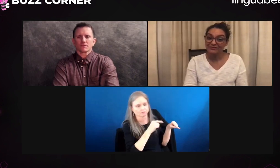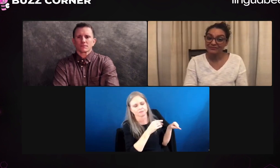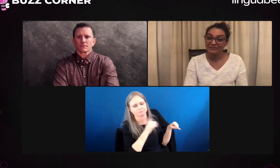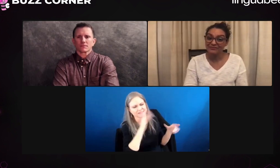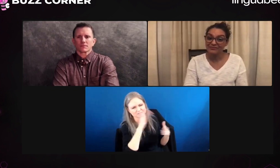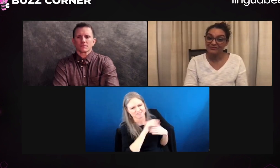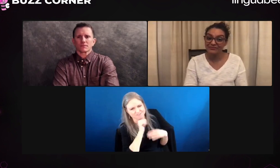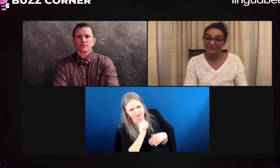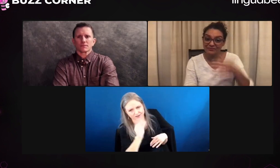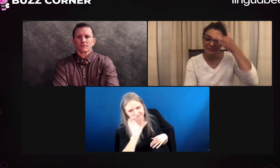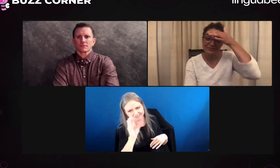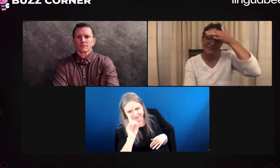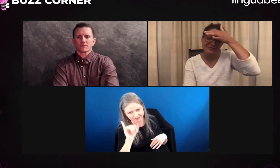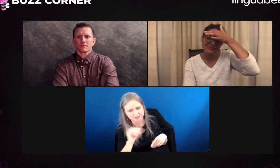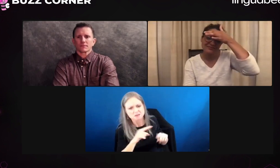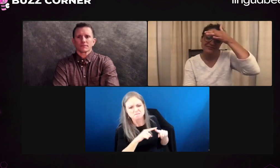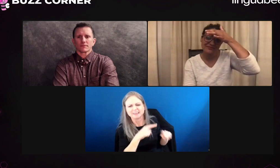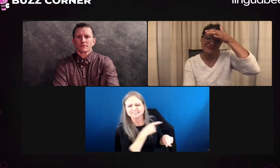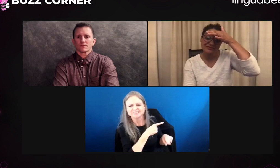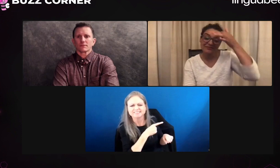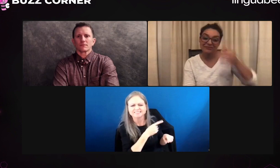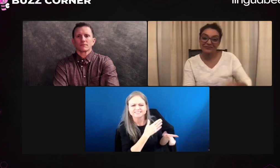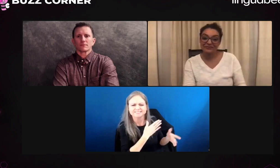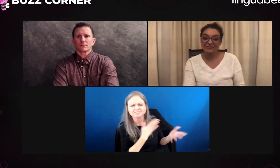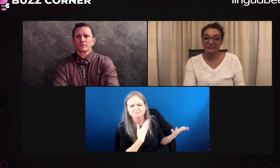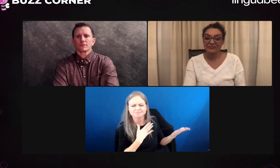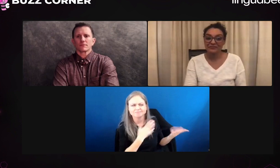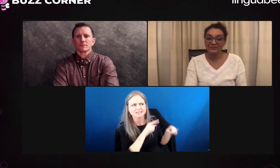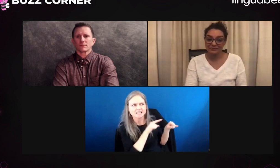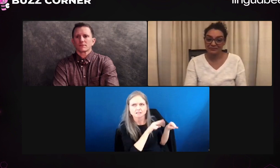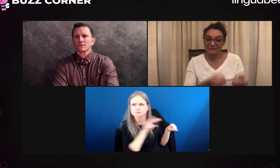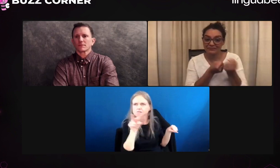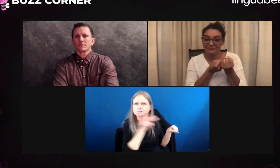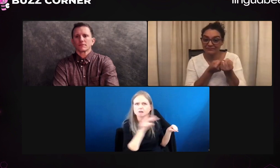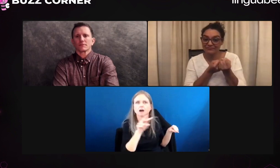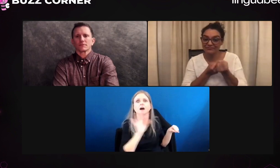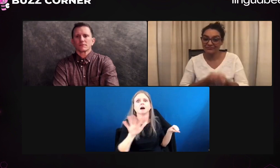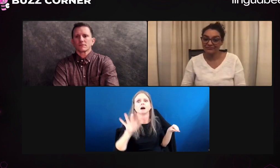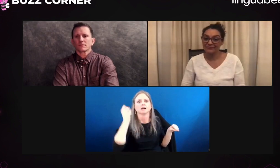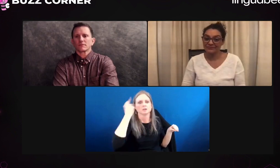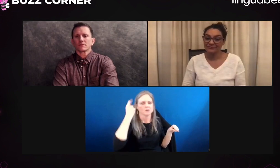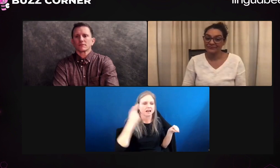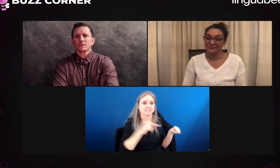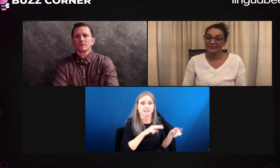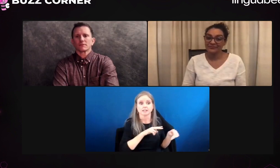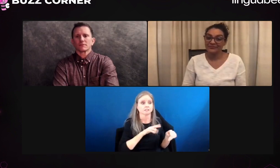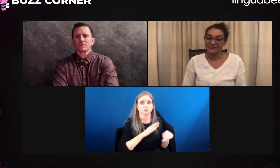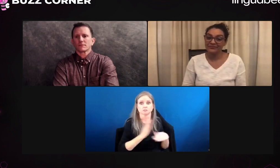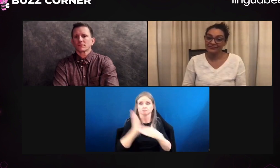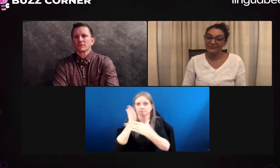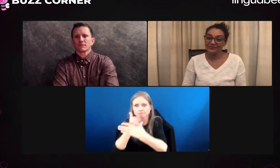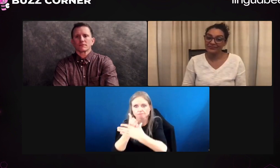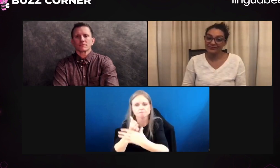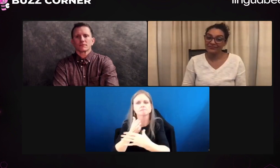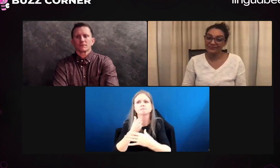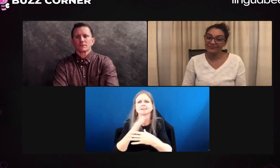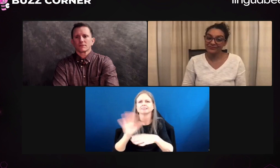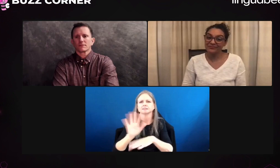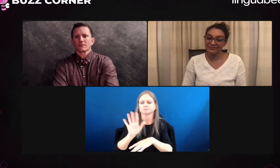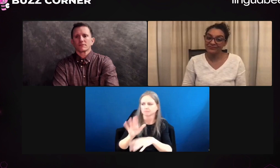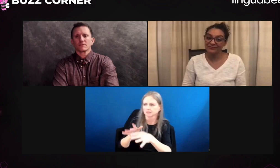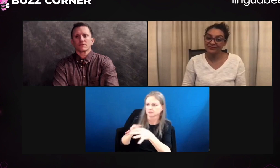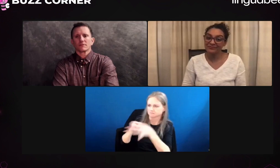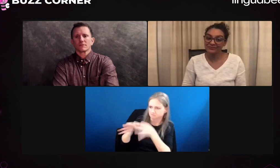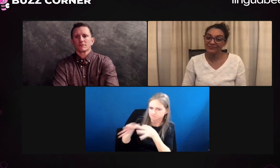and so my husband is not a CDI, but he sort of functioned, right, like a as CDI. an